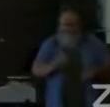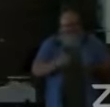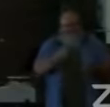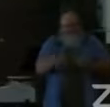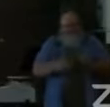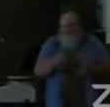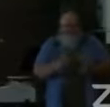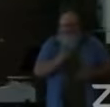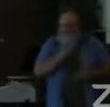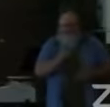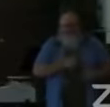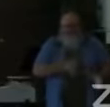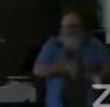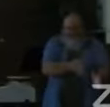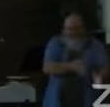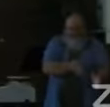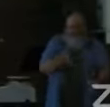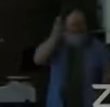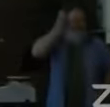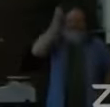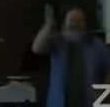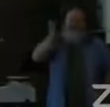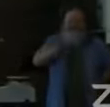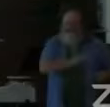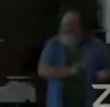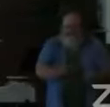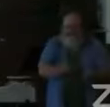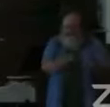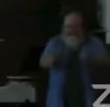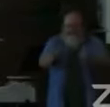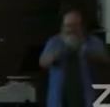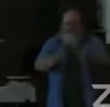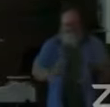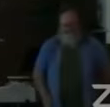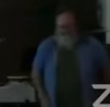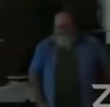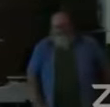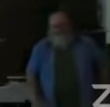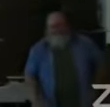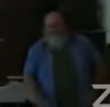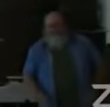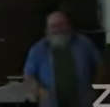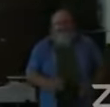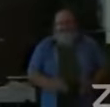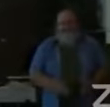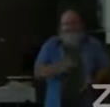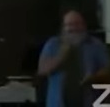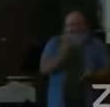trouble. We can be displeasing to God. Stop it.